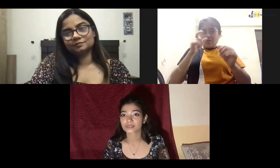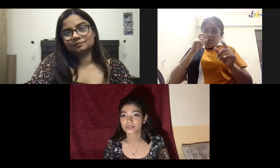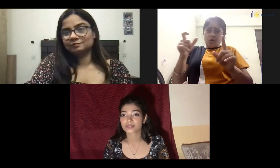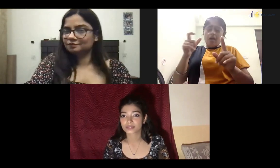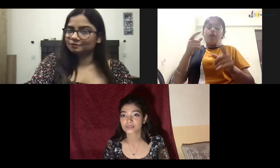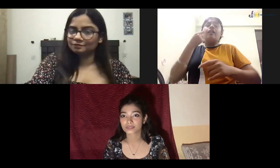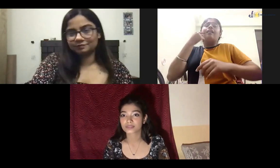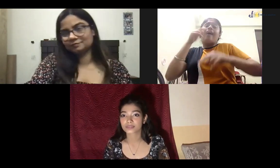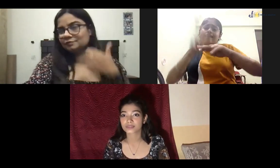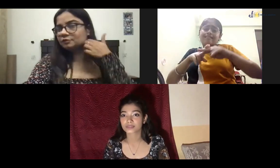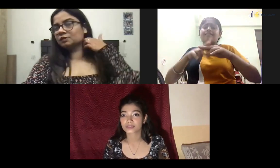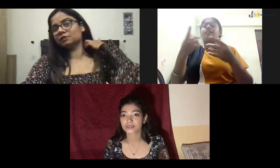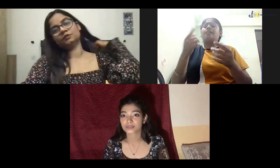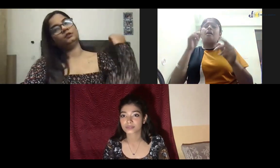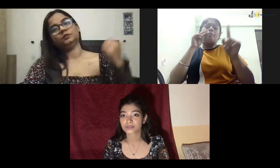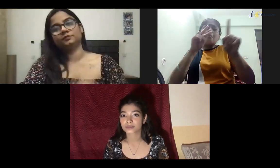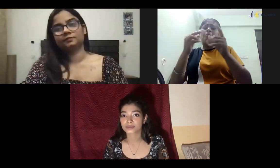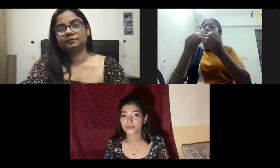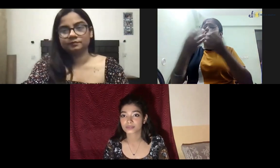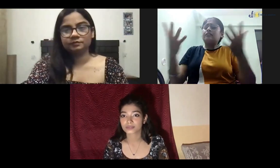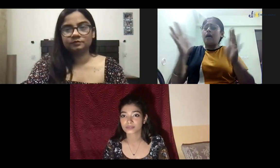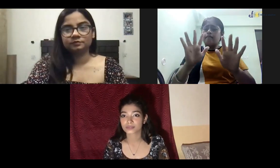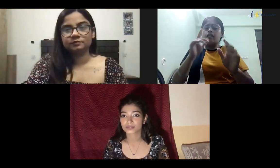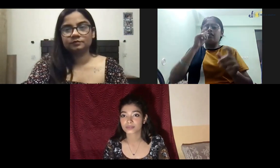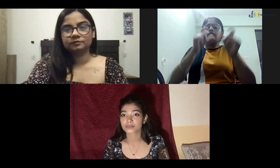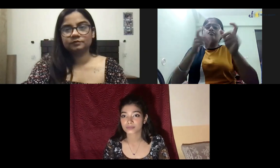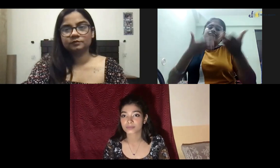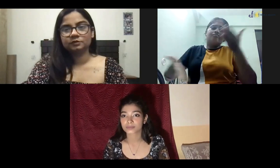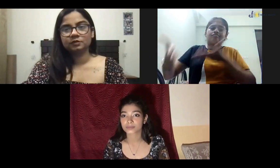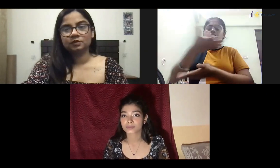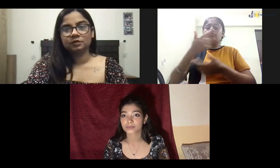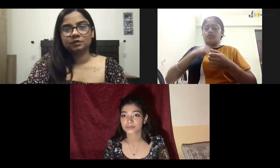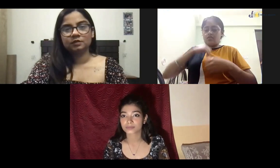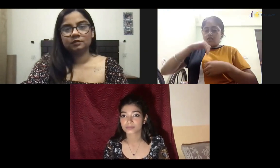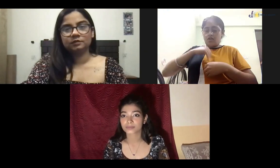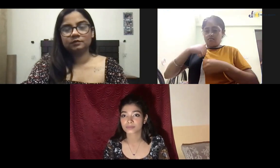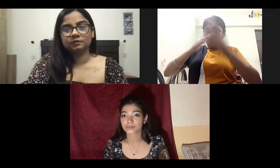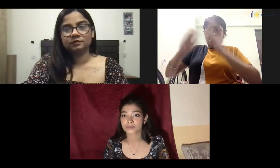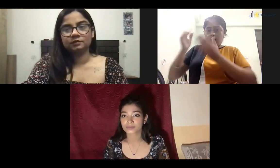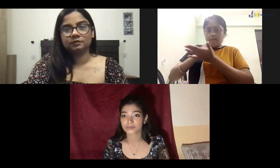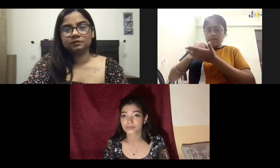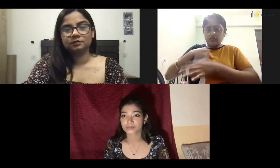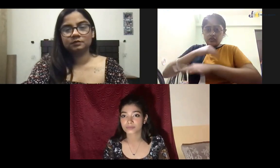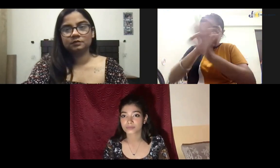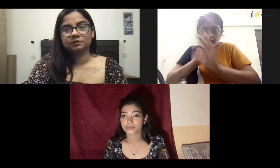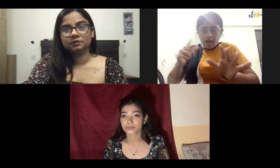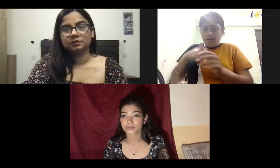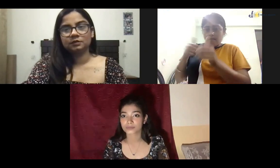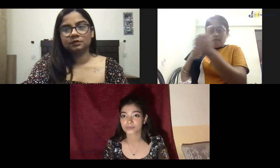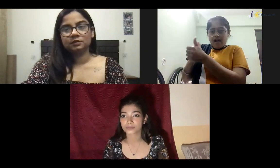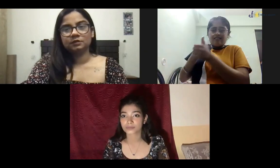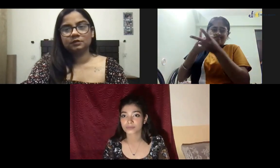the person. I learned, and you independent, right? But I have seen many people, they were just giving the comment.